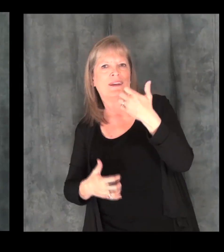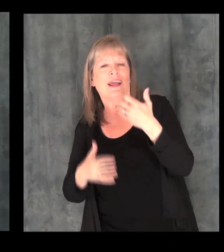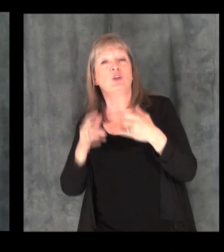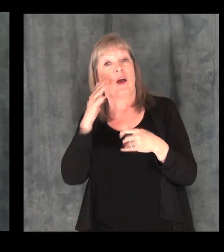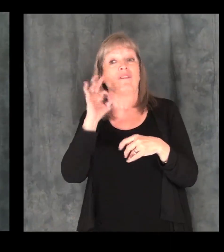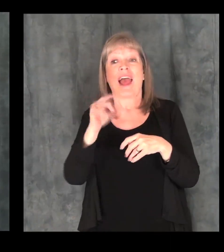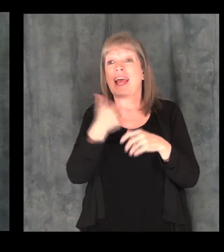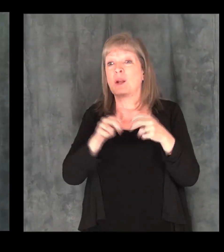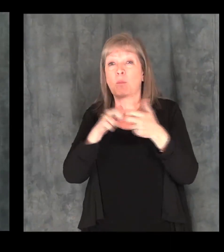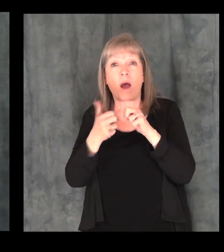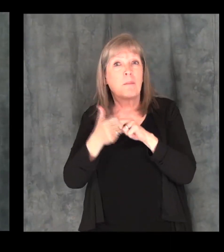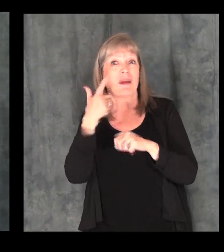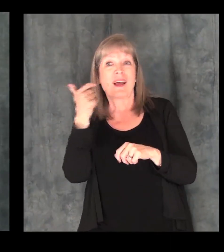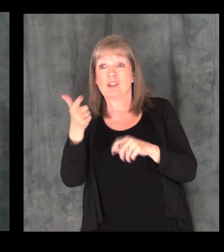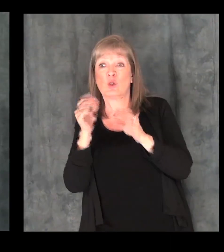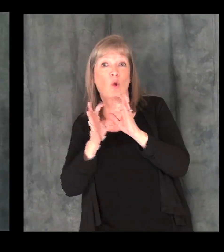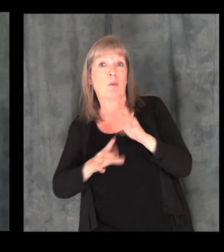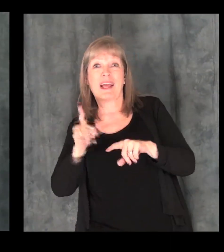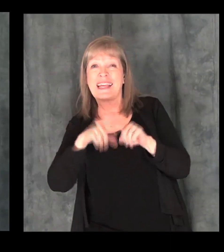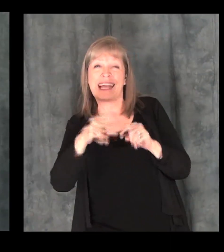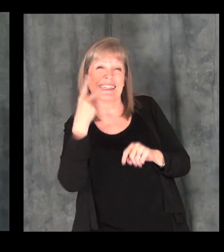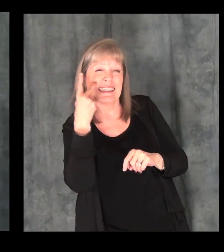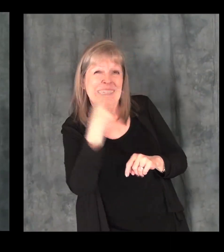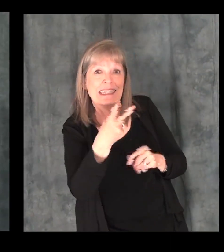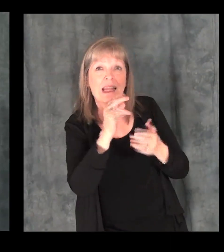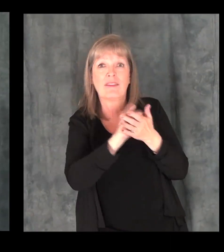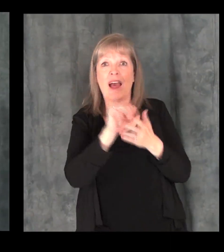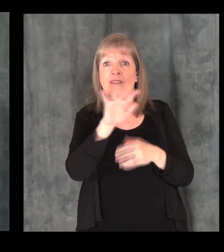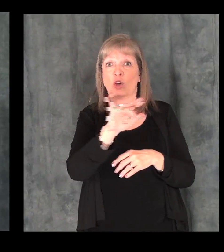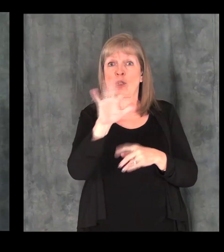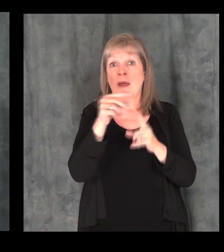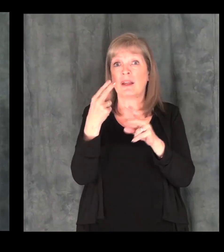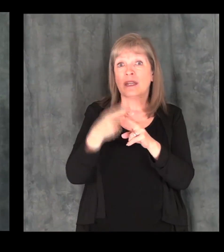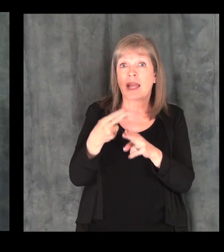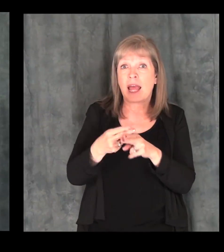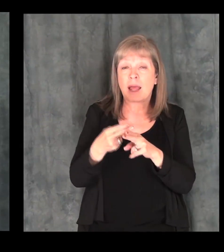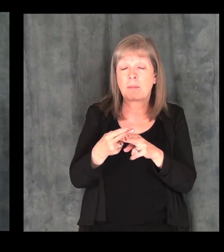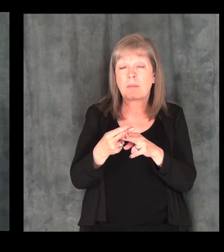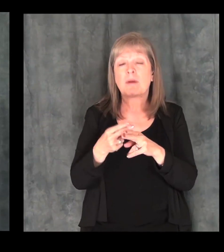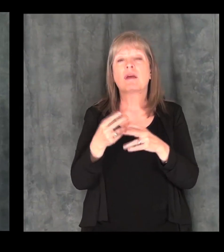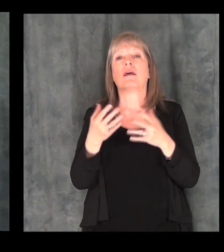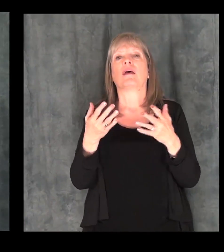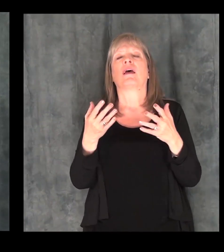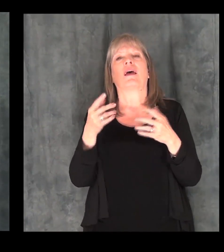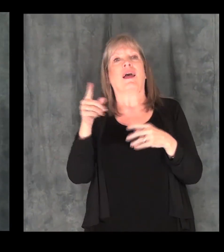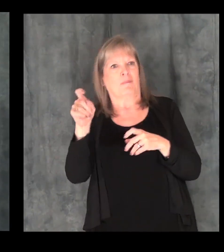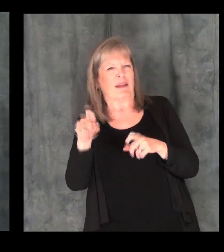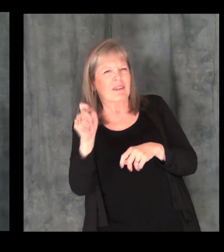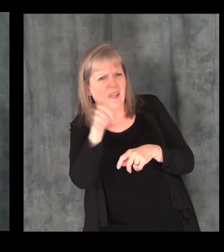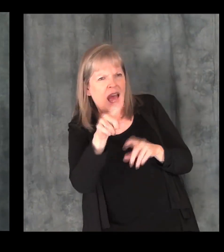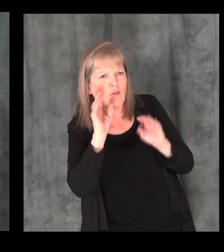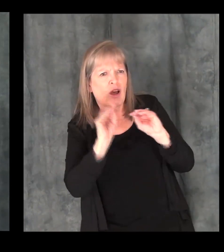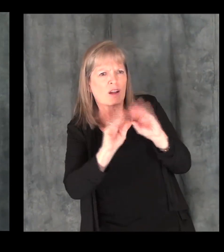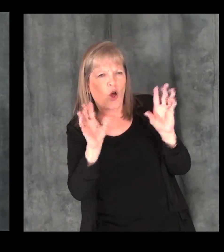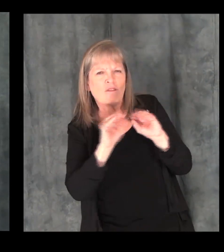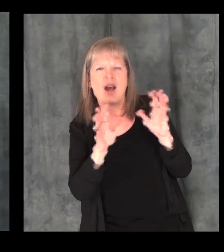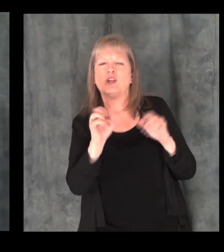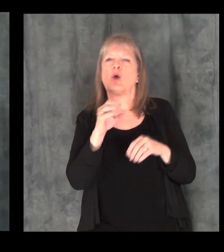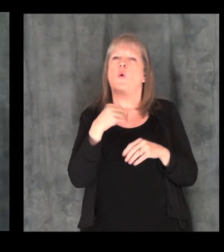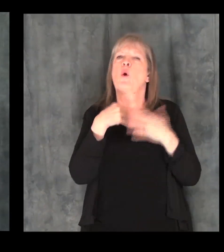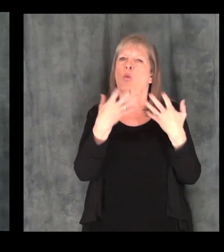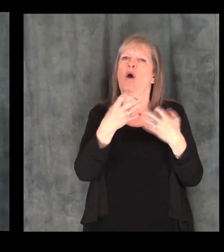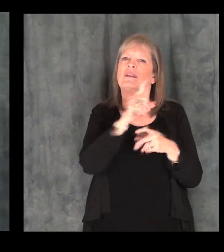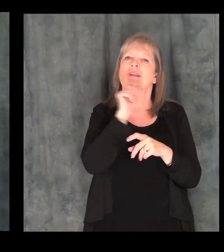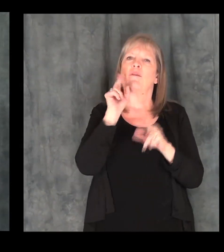the interpreter not being able to see, for example, a finger spelt name, they would need to seek clarification. So we would want the deaf person to